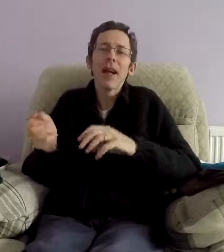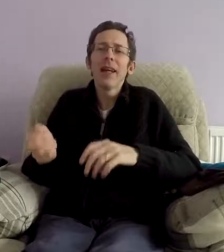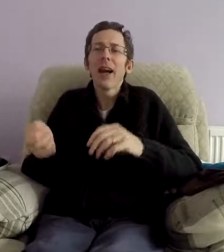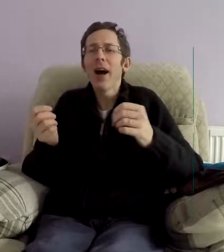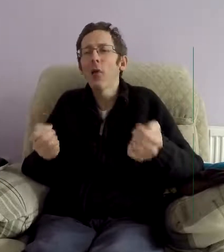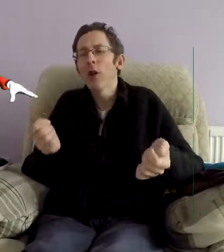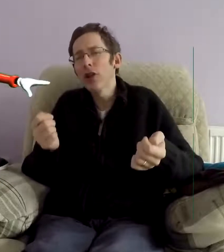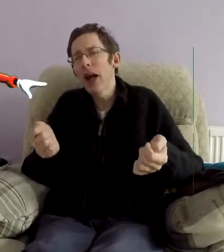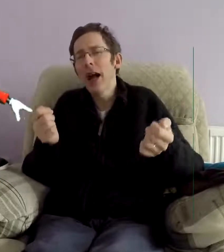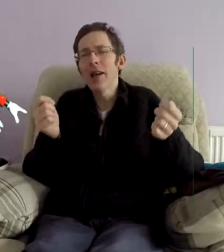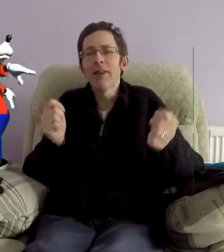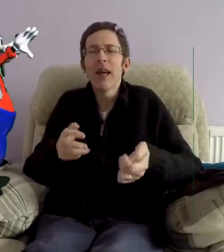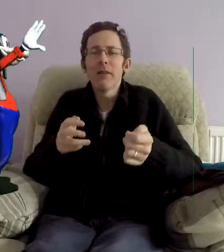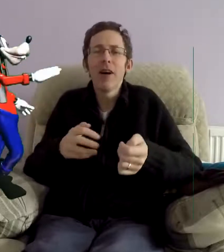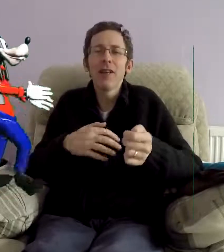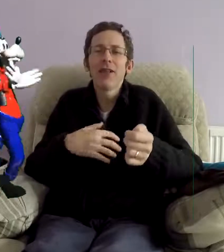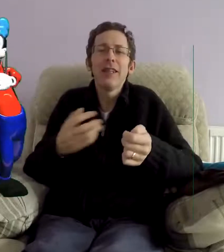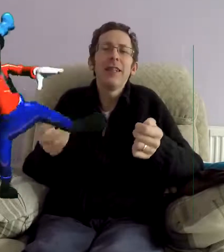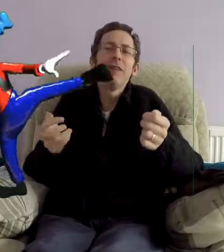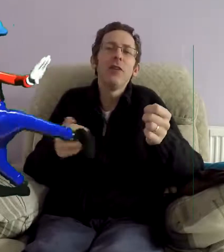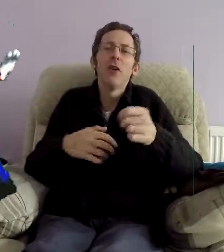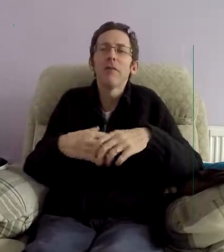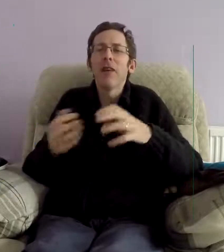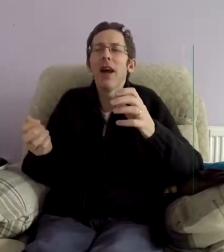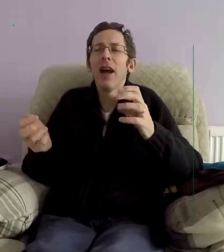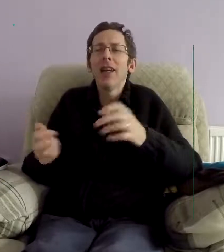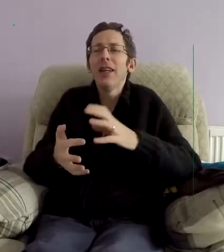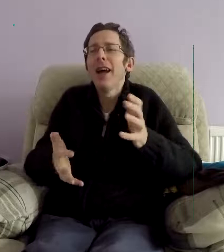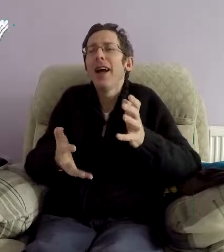Maggie, I wish I'd never seen your face.